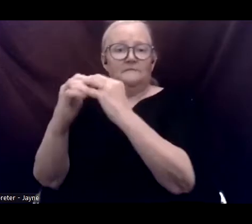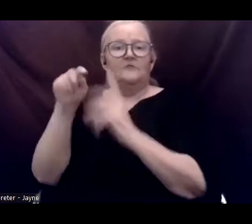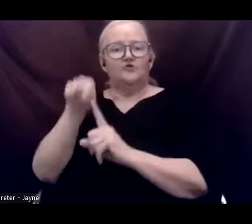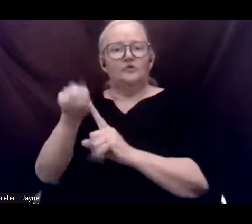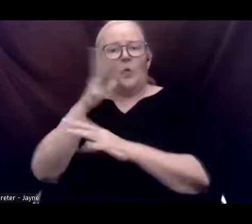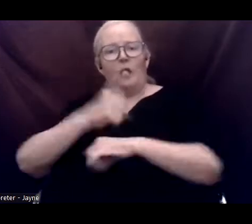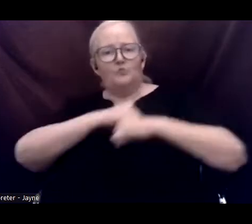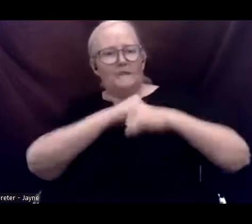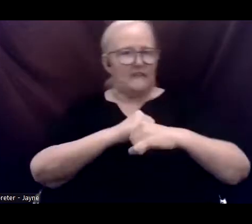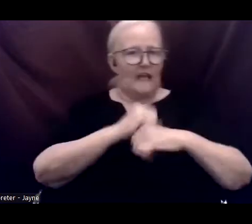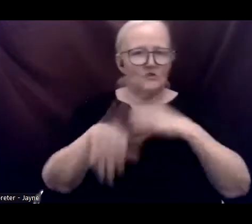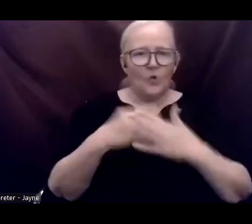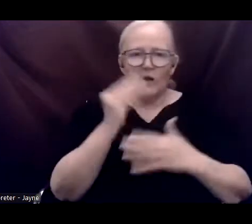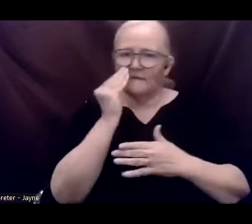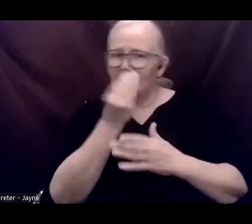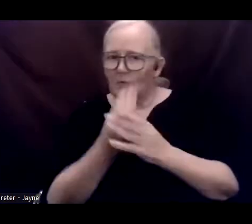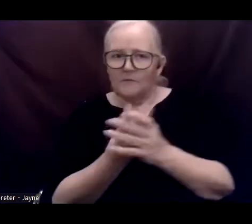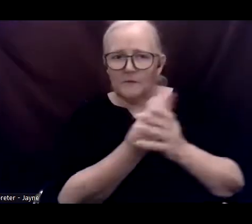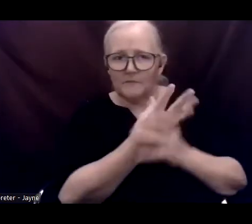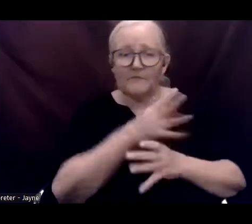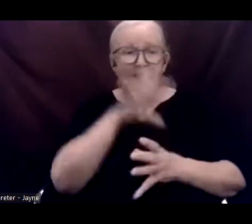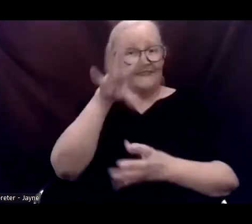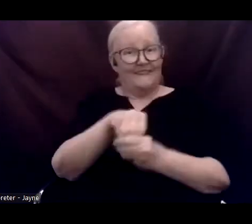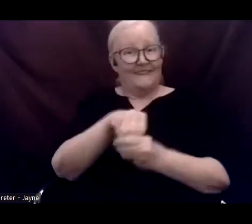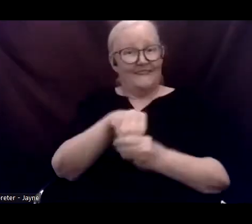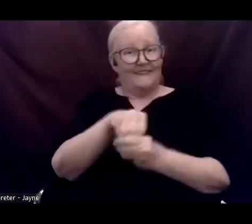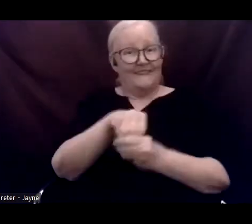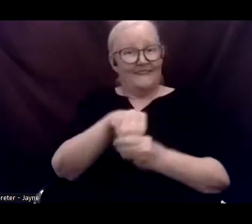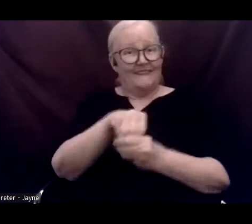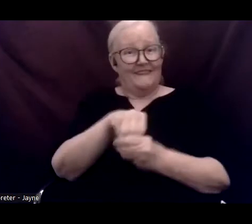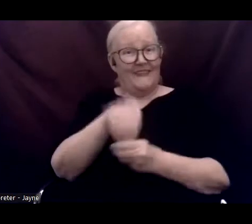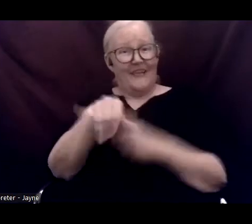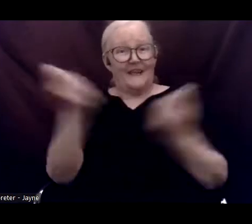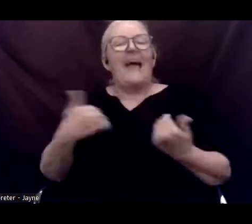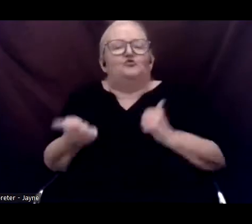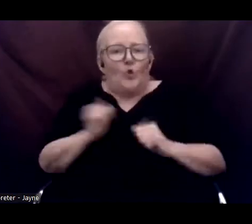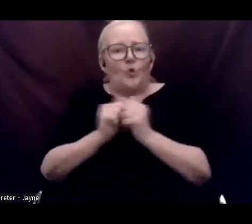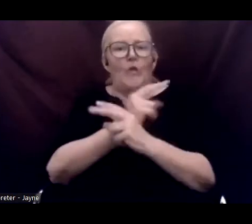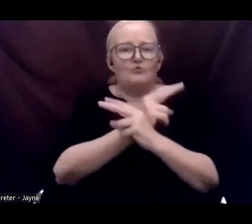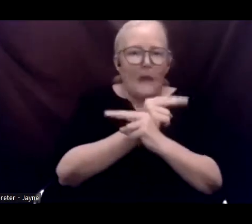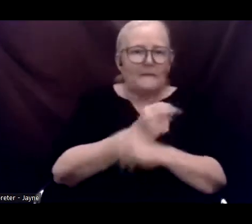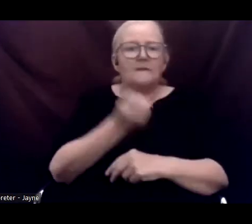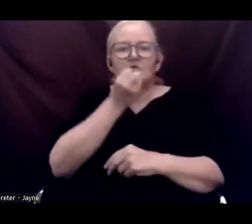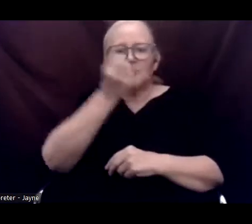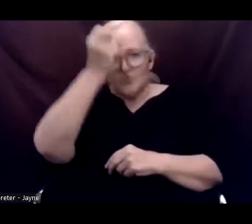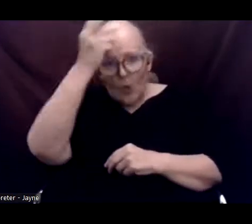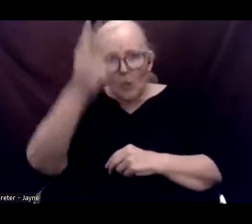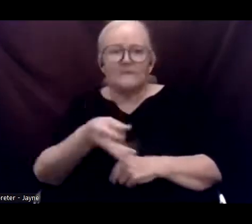blossoms. This festival included a theatrical performance with rabbits and goats, and flowers